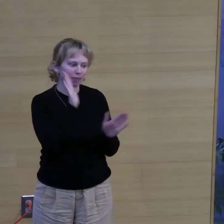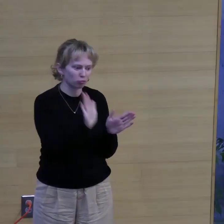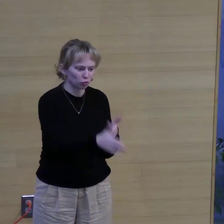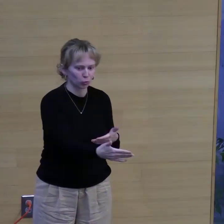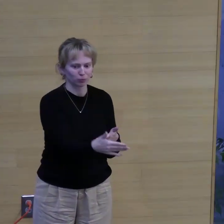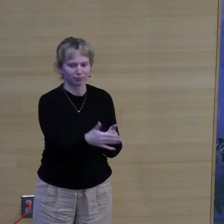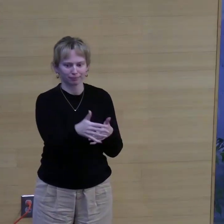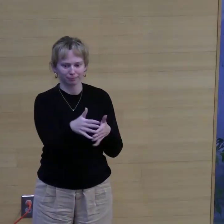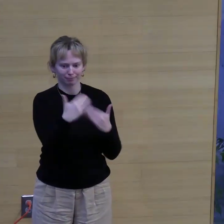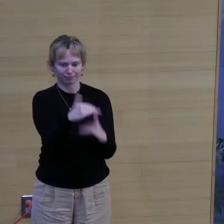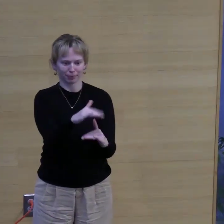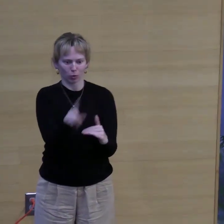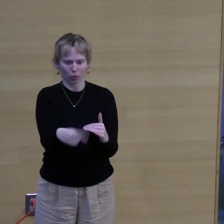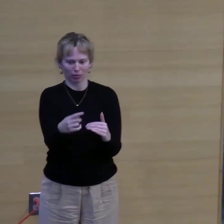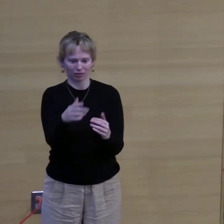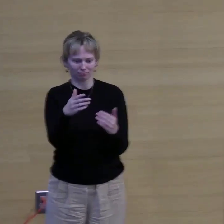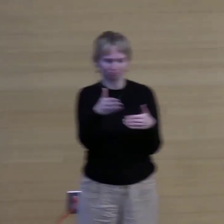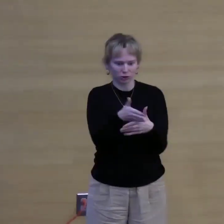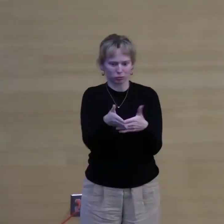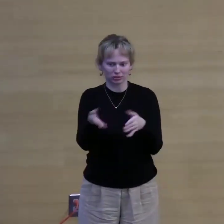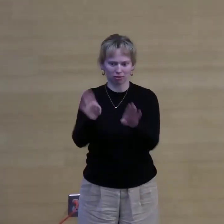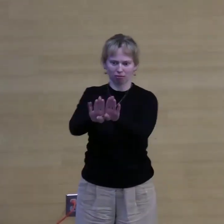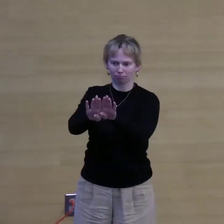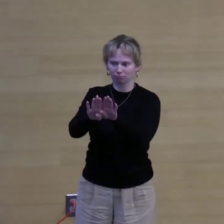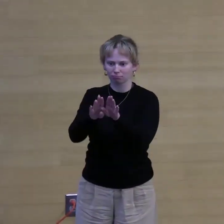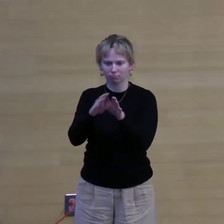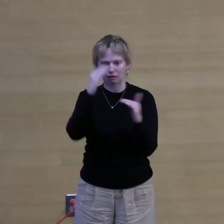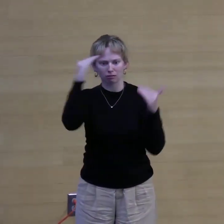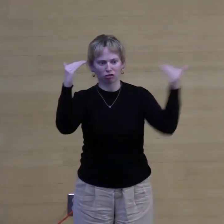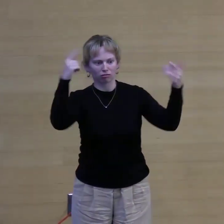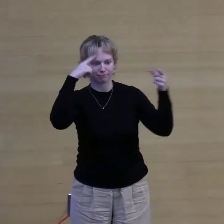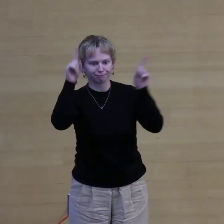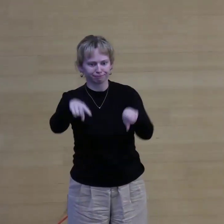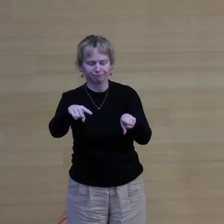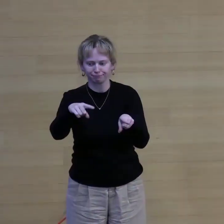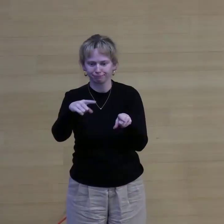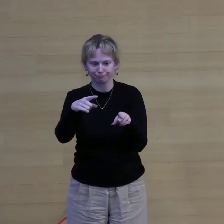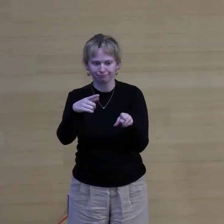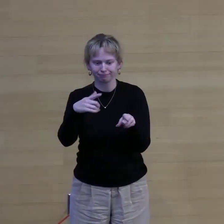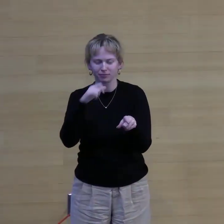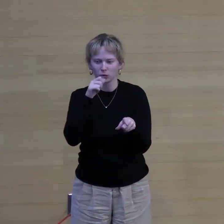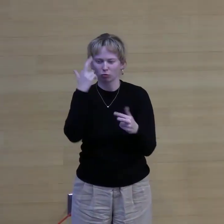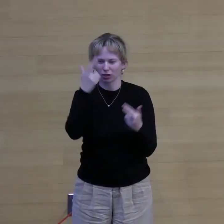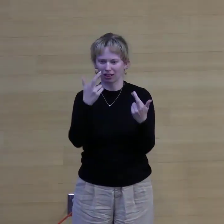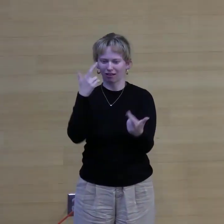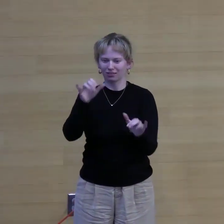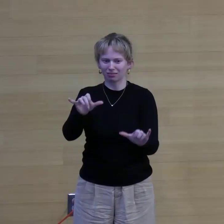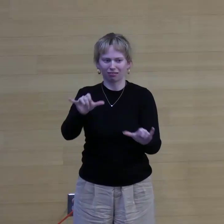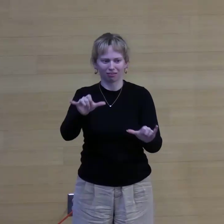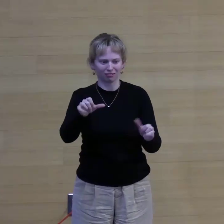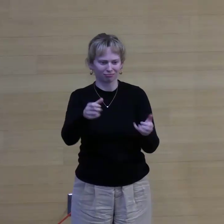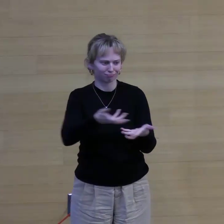And that's a conversation that happens behind closed doors and between consenting adults. And they don't realize how it's in